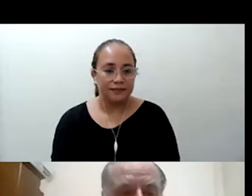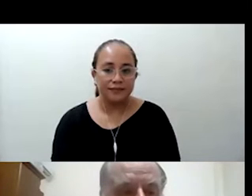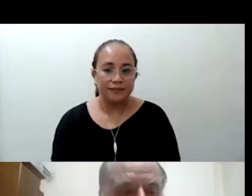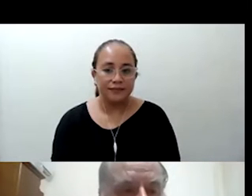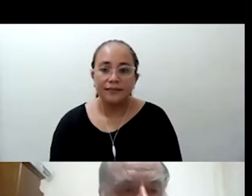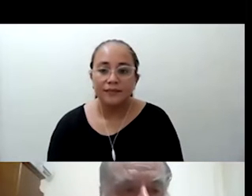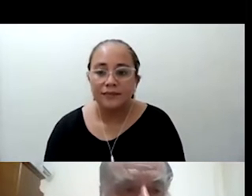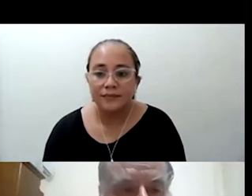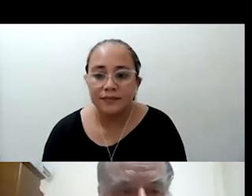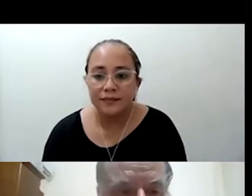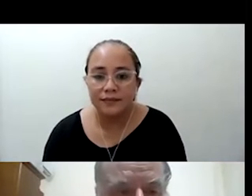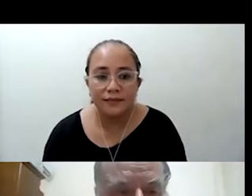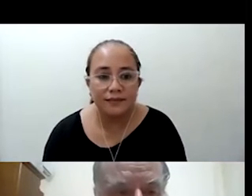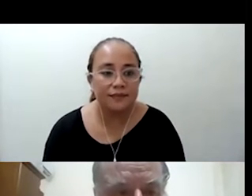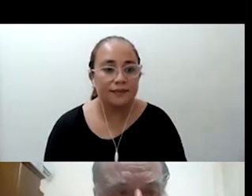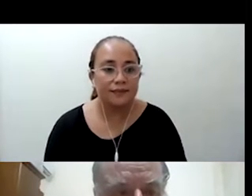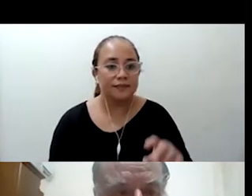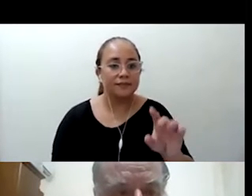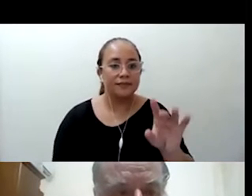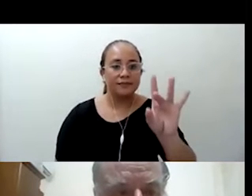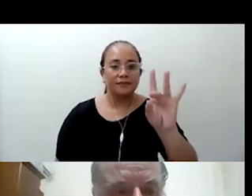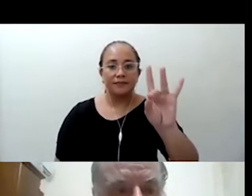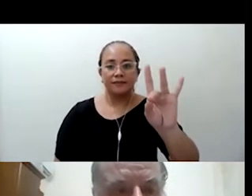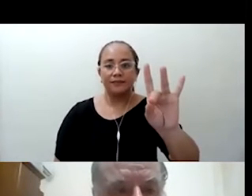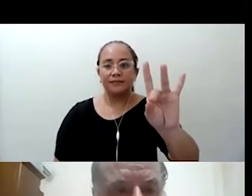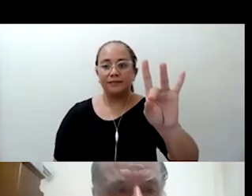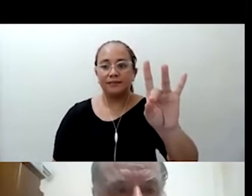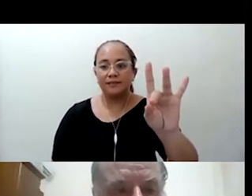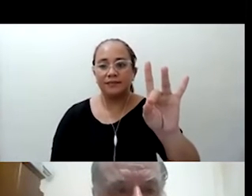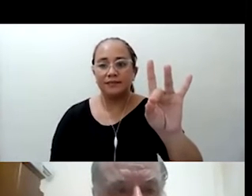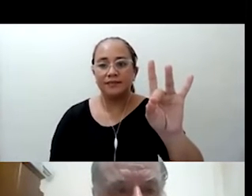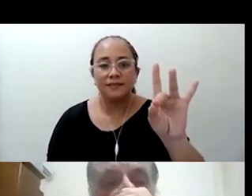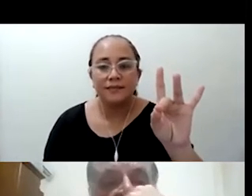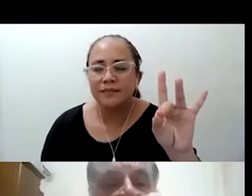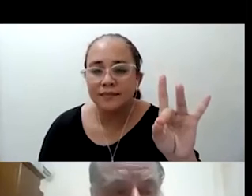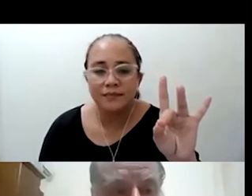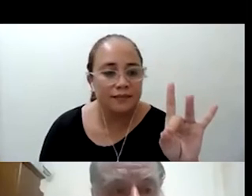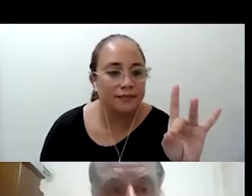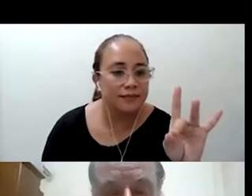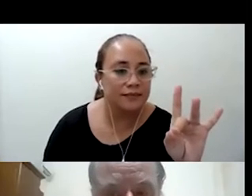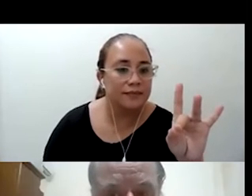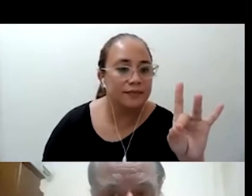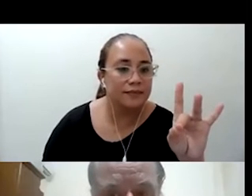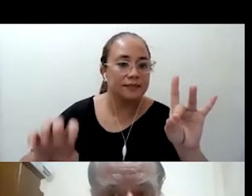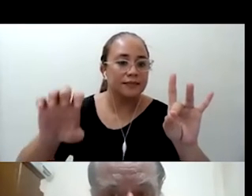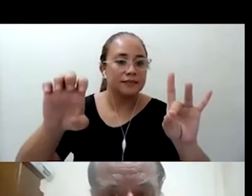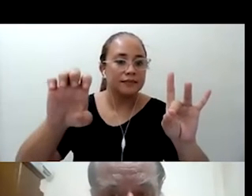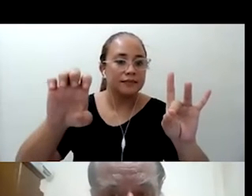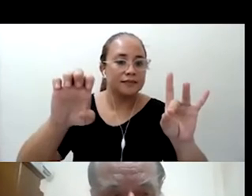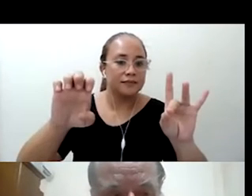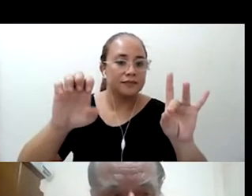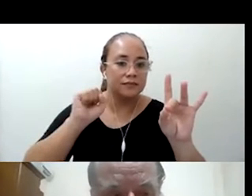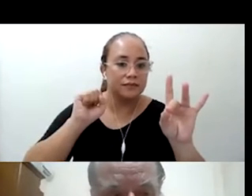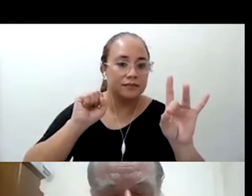Jasmine, I'm sorry, Yami signs C. Movement. C, yes. Movement, yes. Meng also says C.